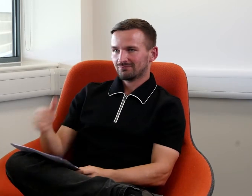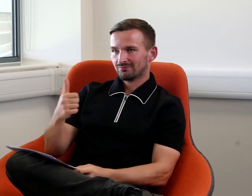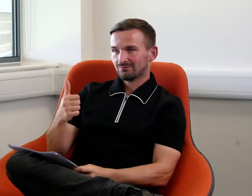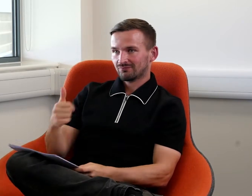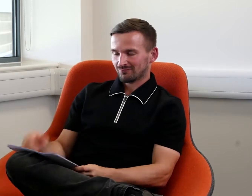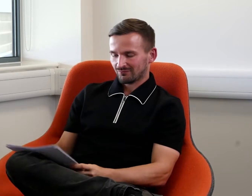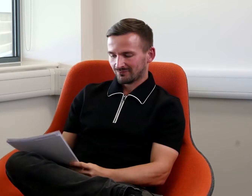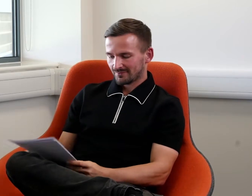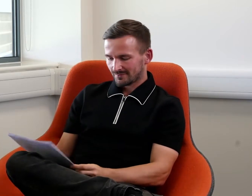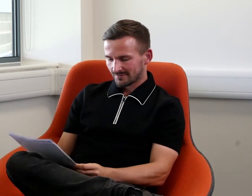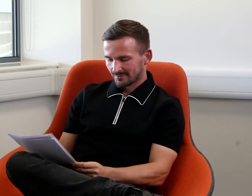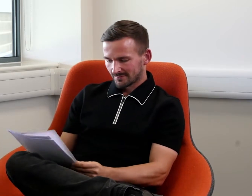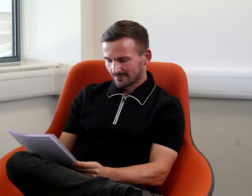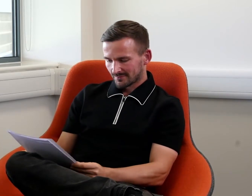that would be much appreciated.